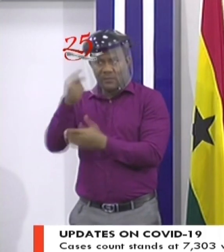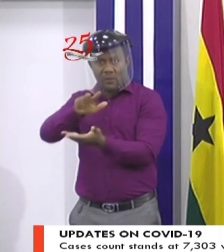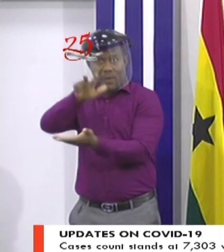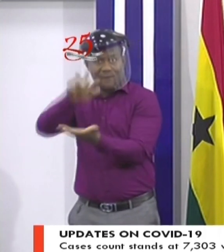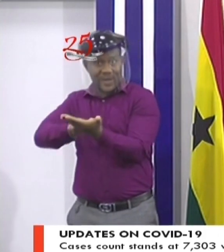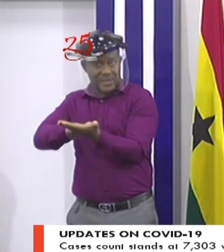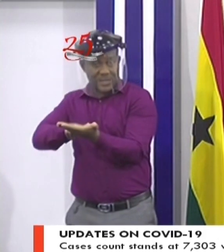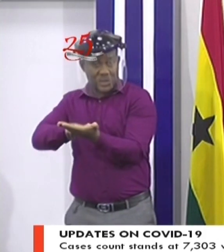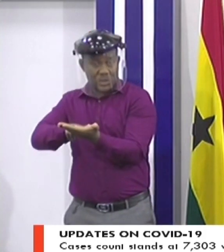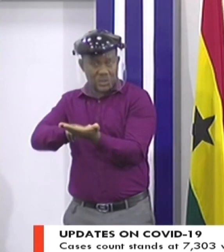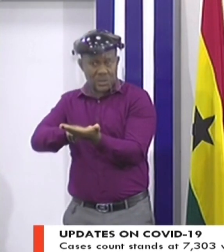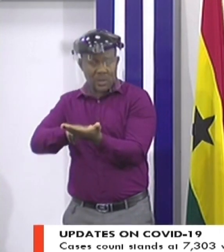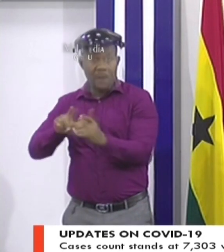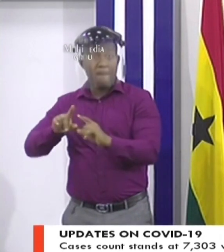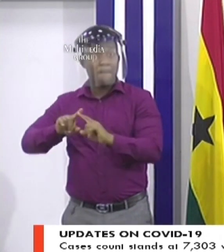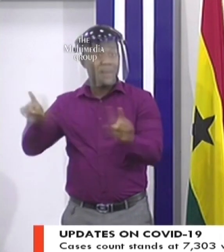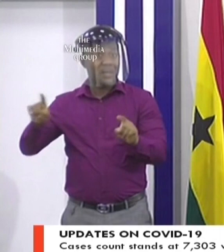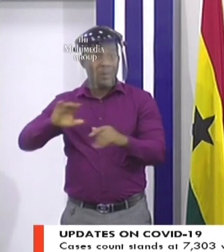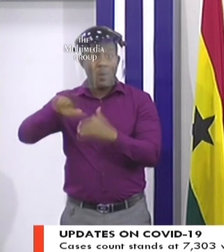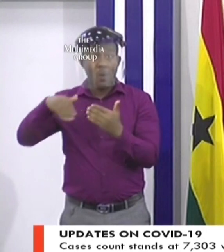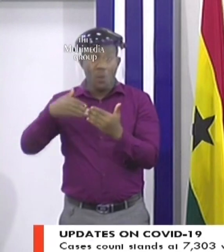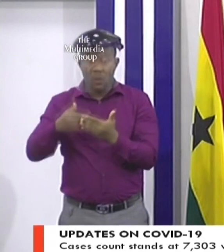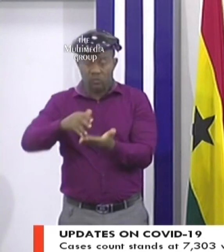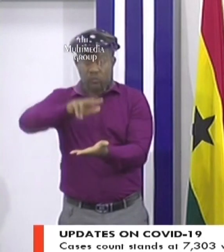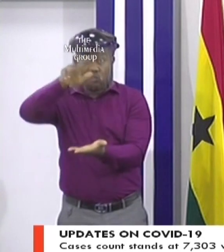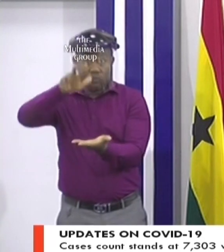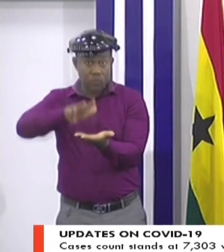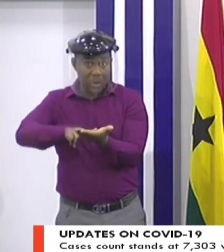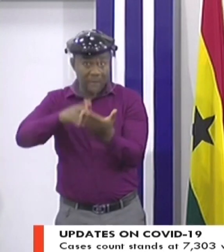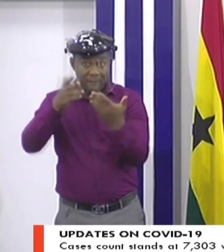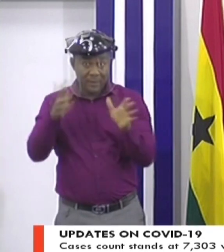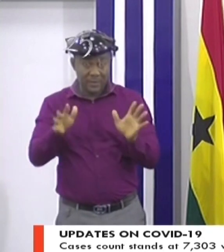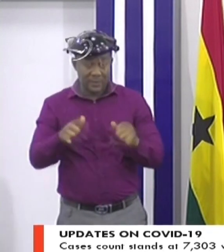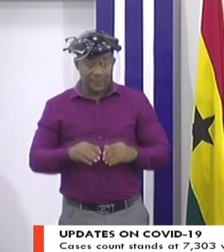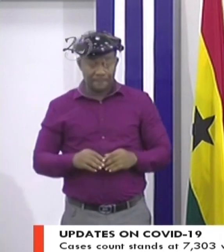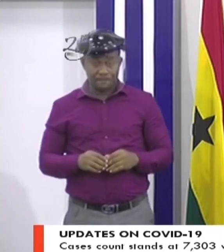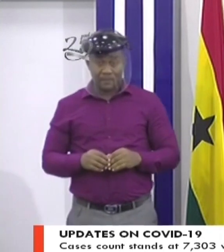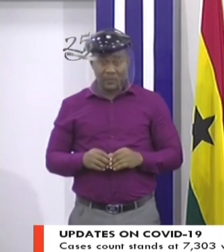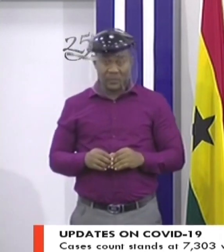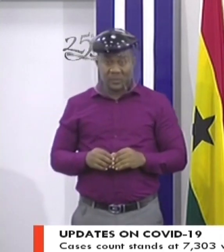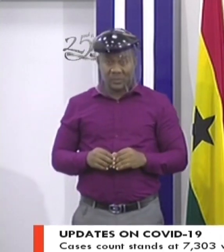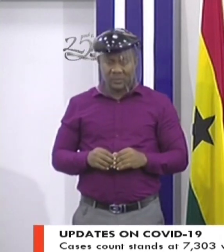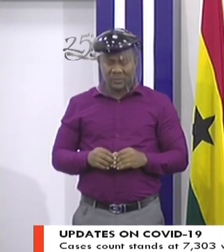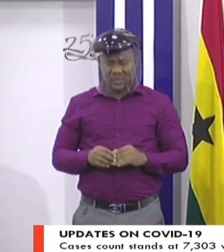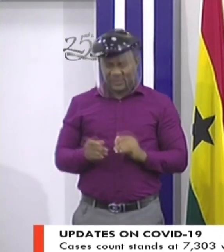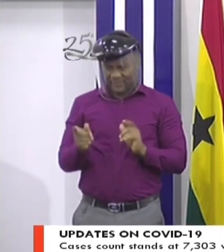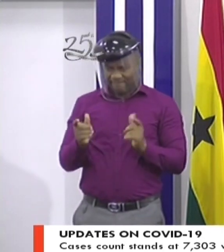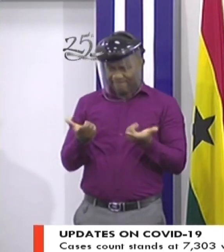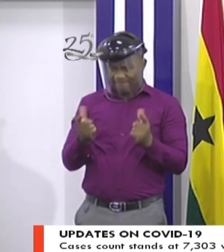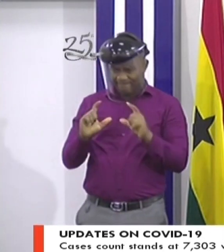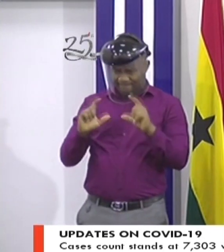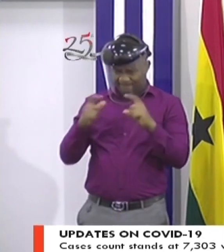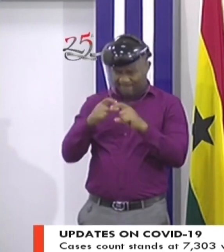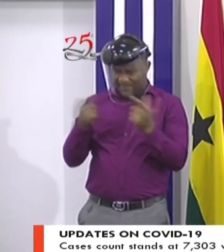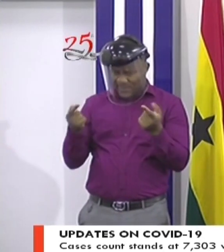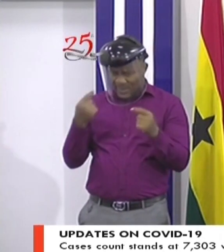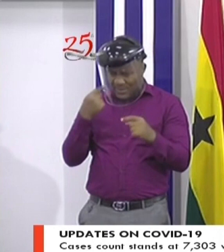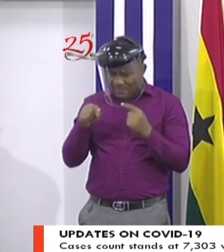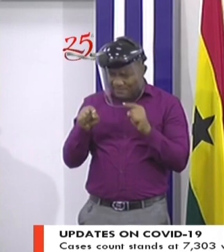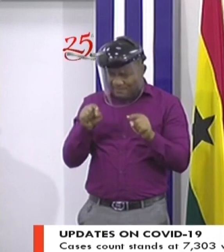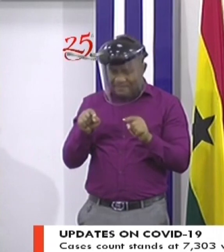validation. Unfortunately, all those that have been validated, the characteristics for